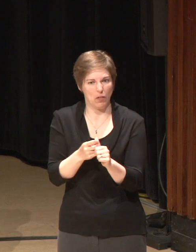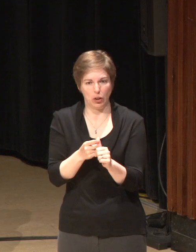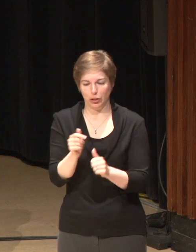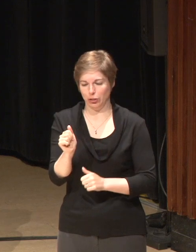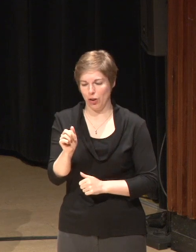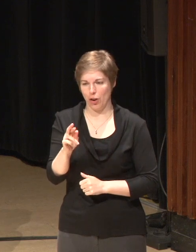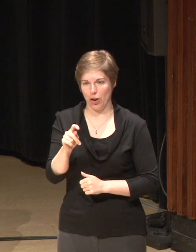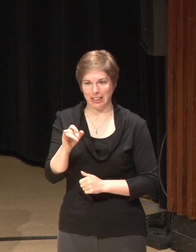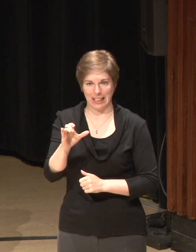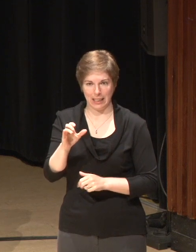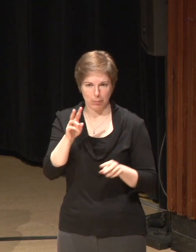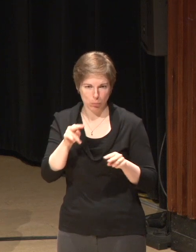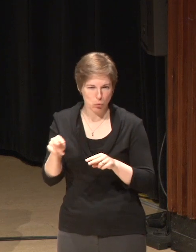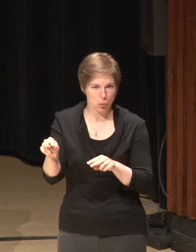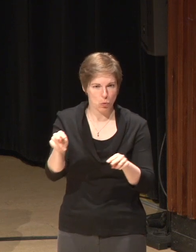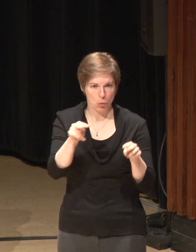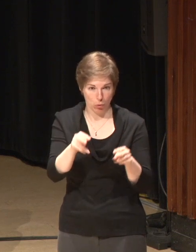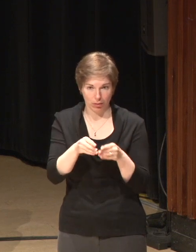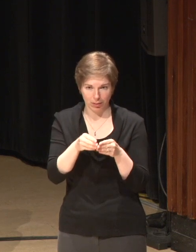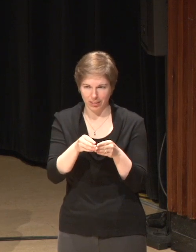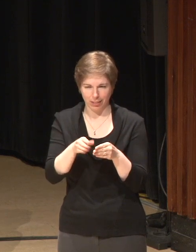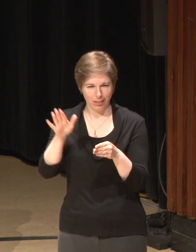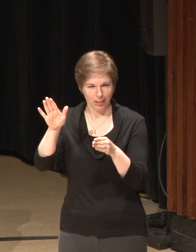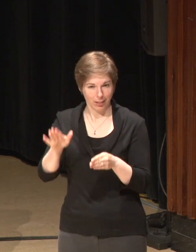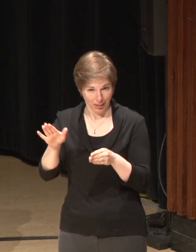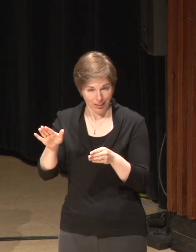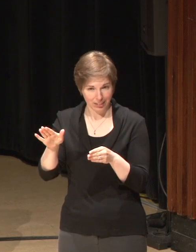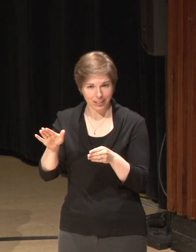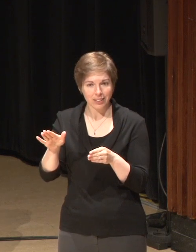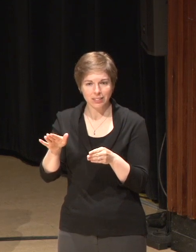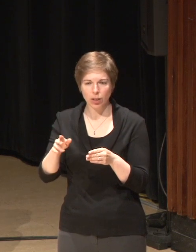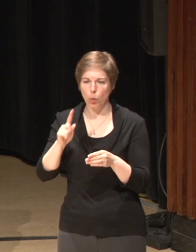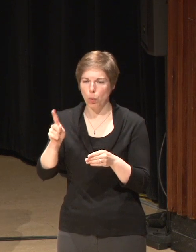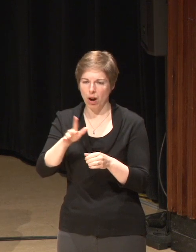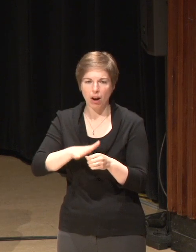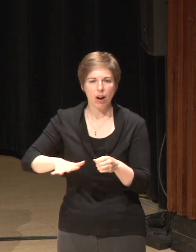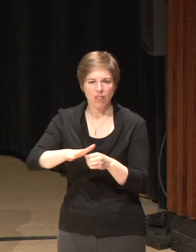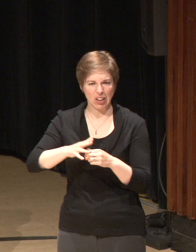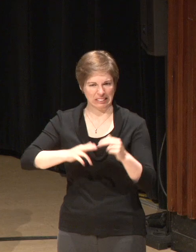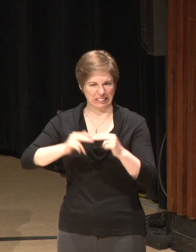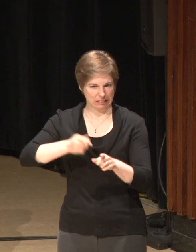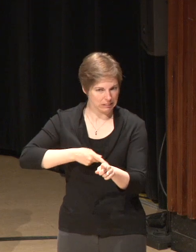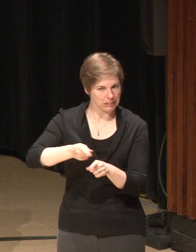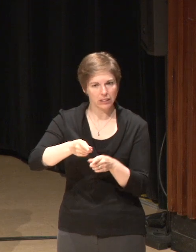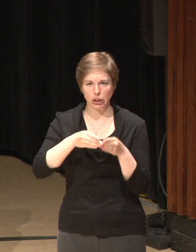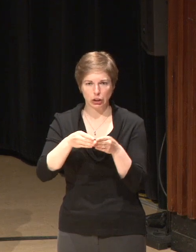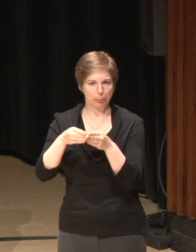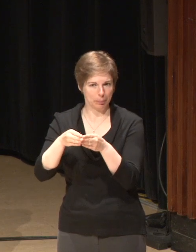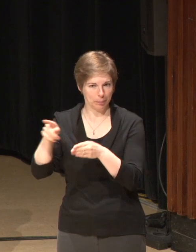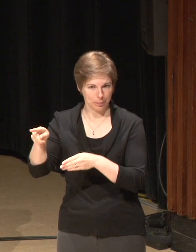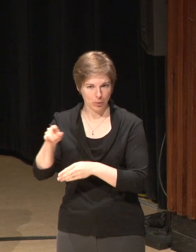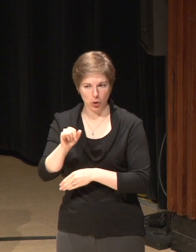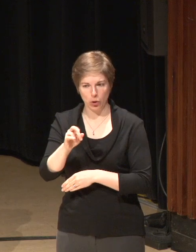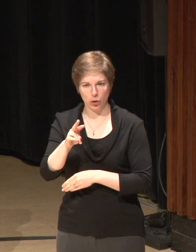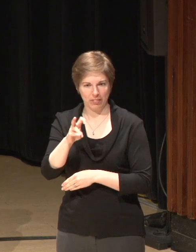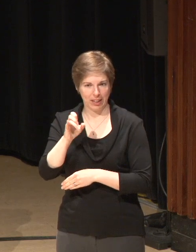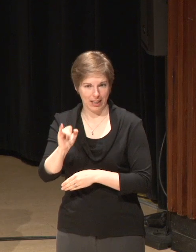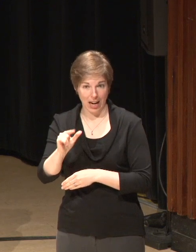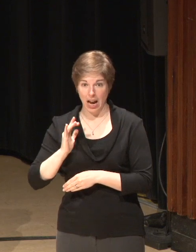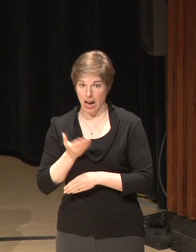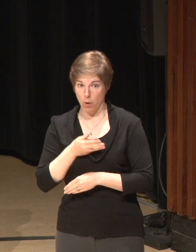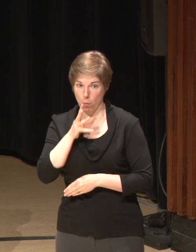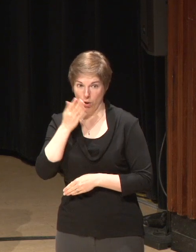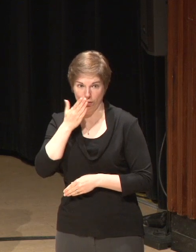magnificent Irving shipyard that is just completing construction on our waterfront will